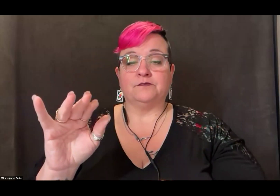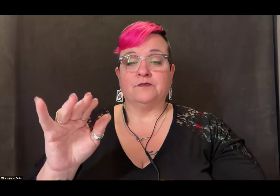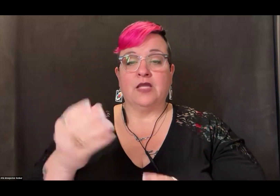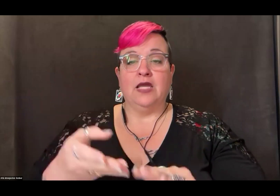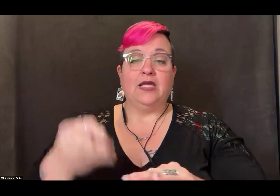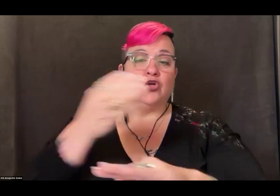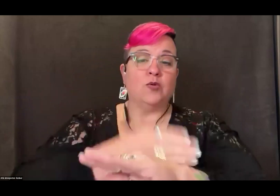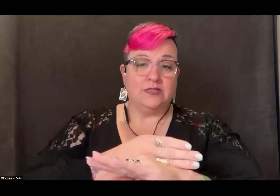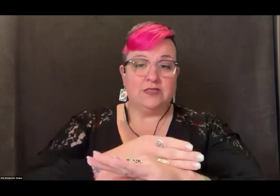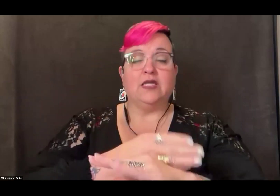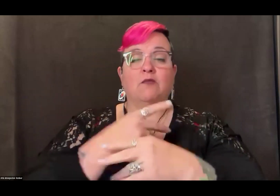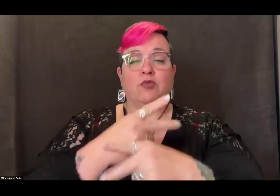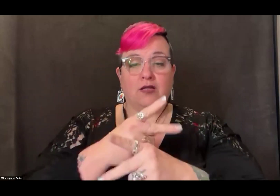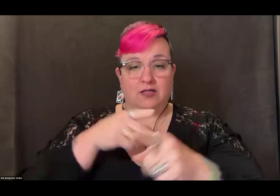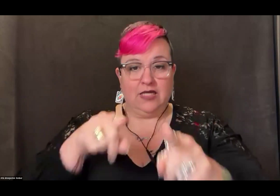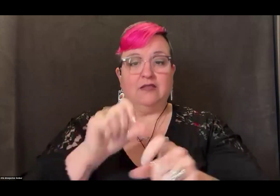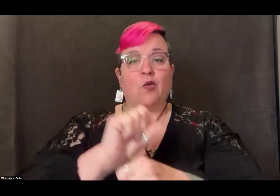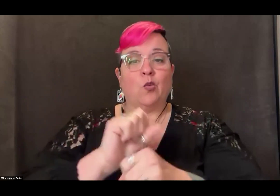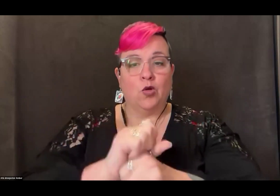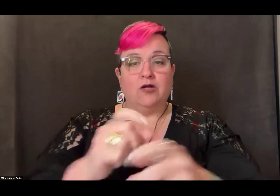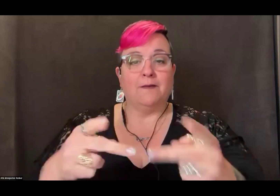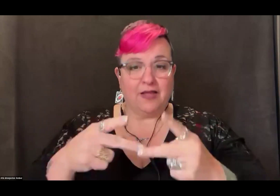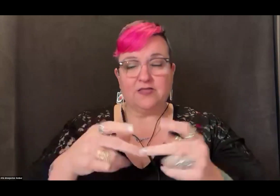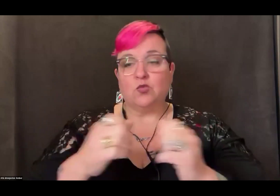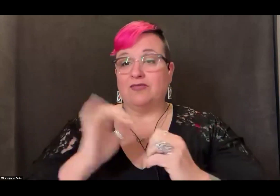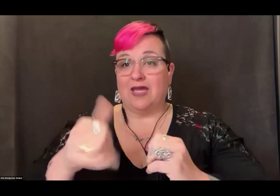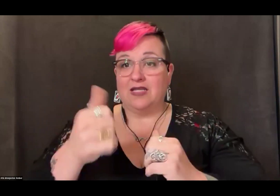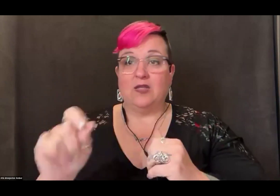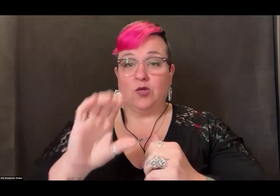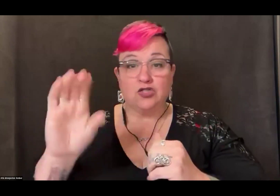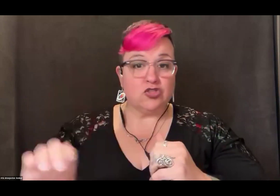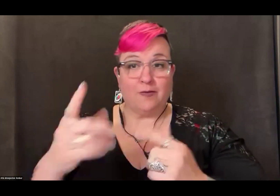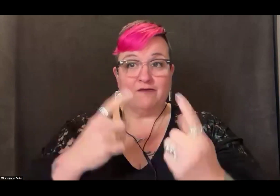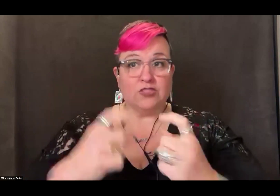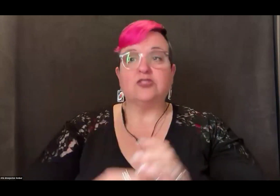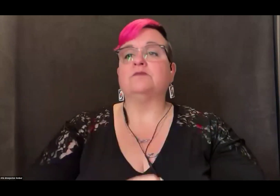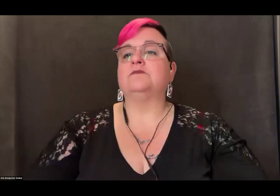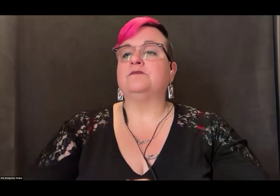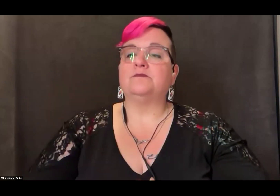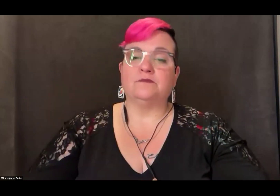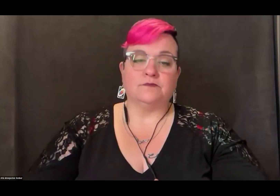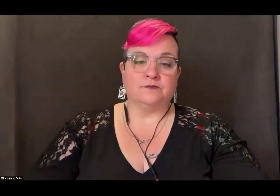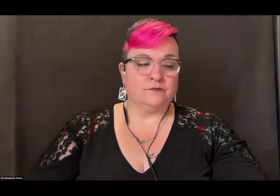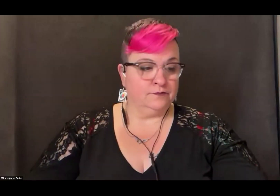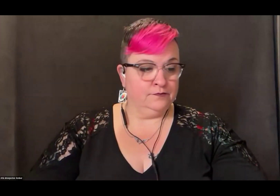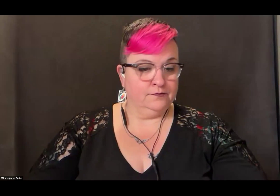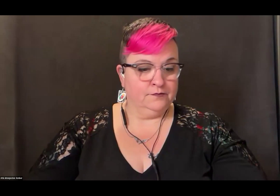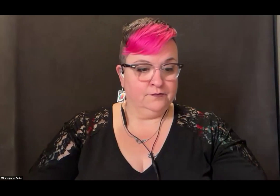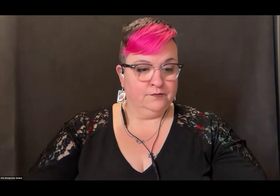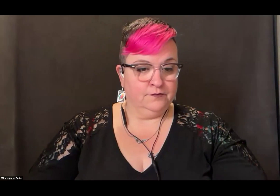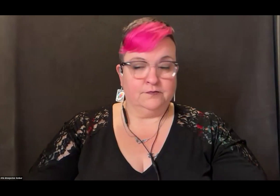increasing productivity in the workplace. So with that, anyone on Zoom with any questions?